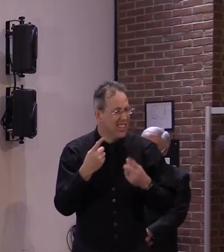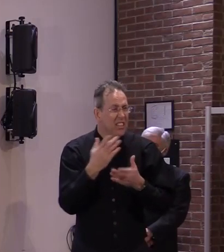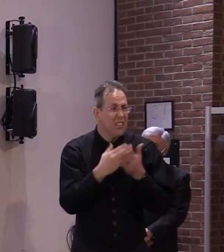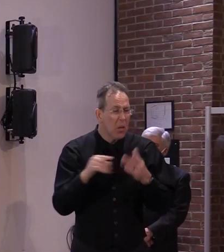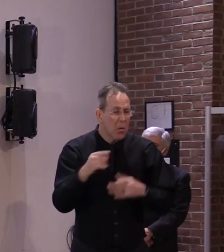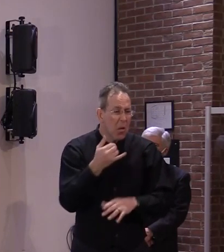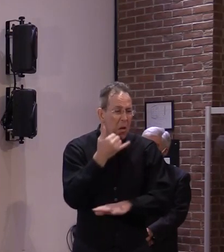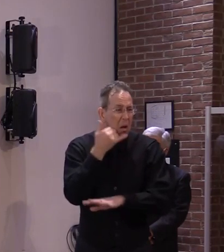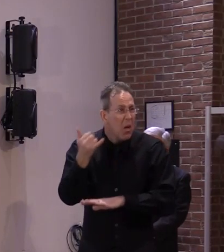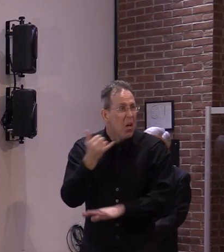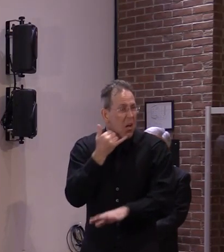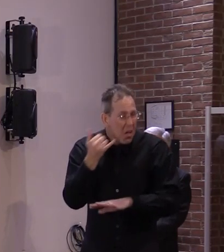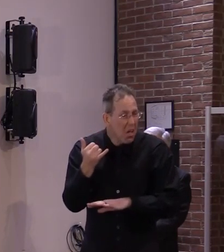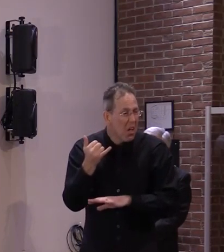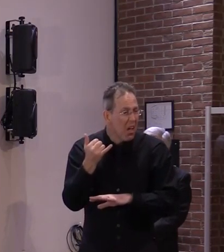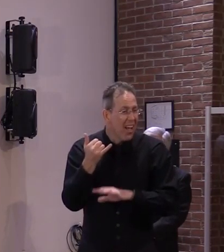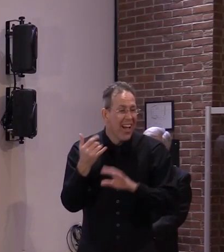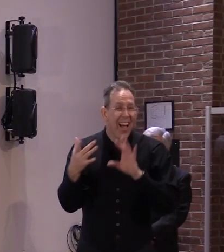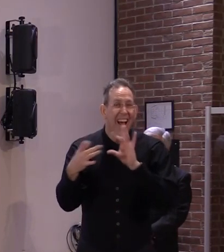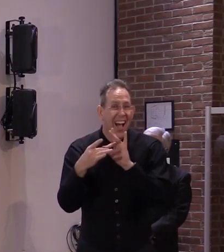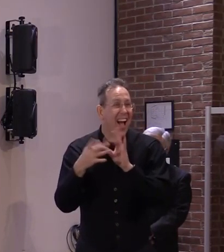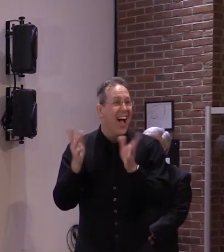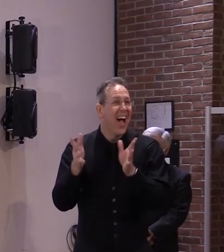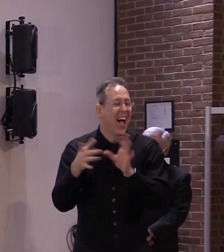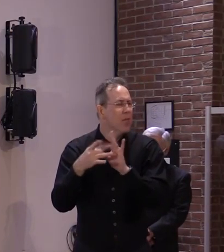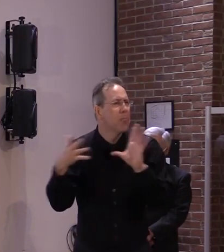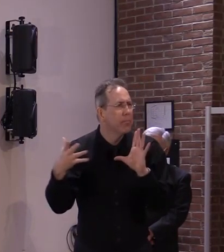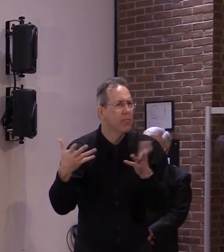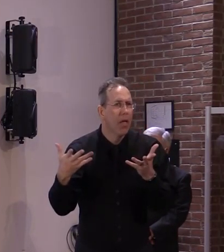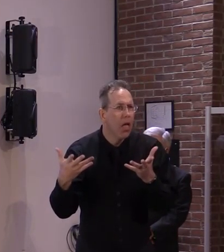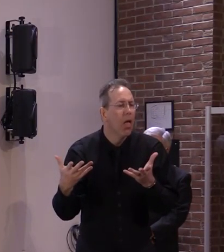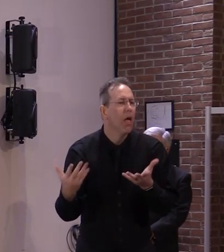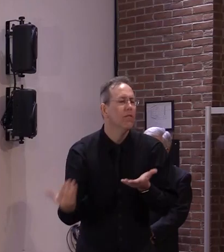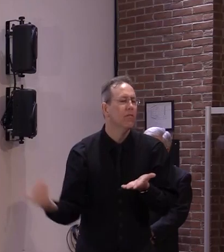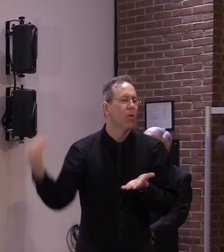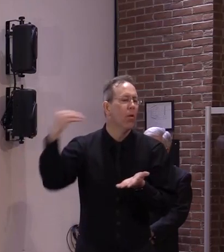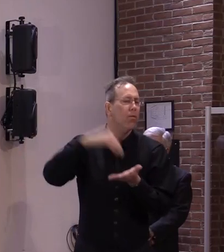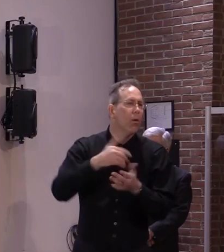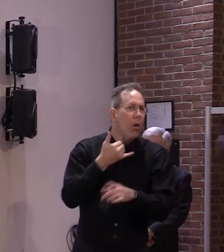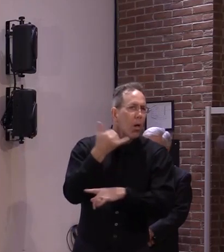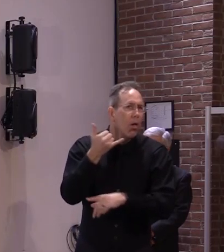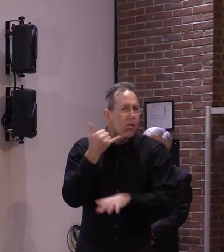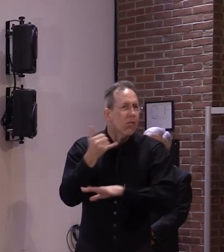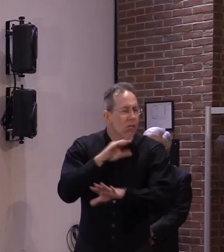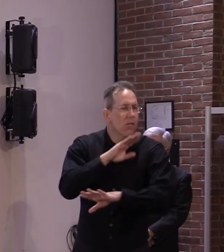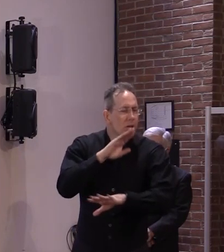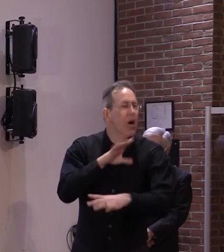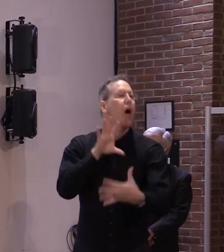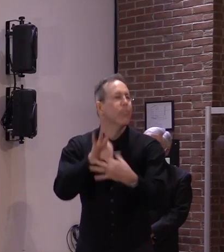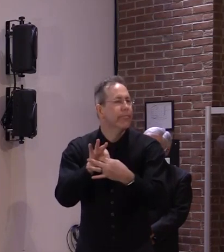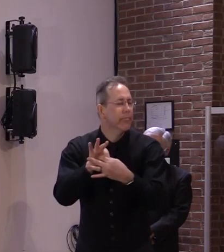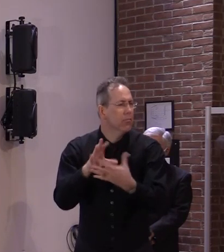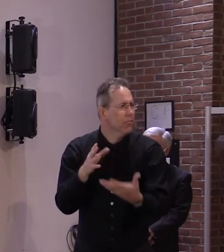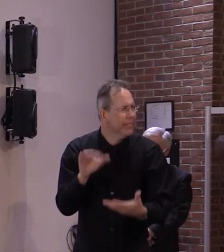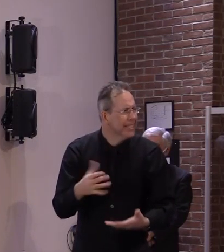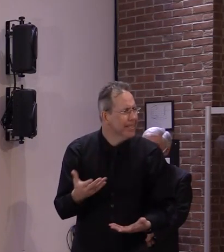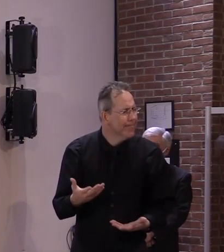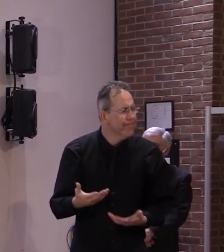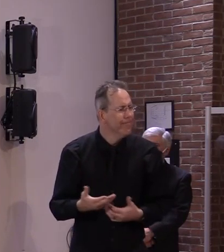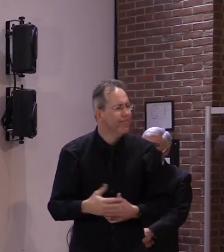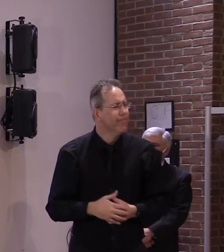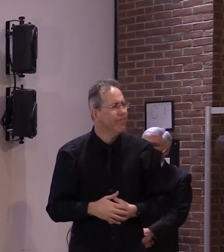of these basic issues like having a shared email address been fixed?